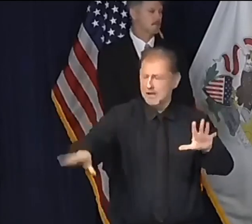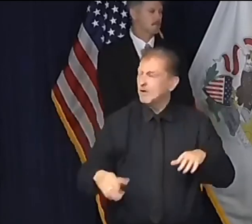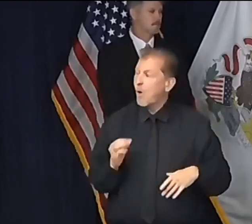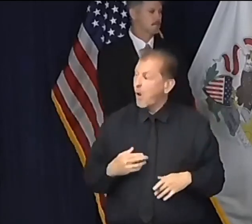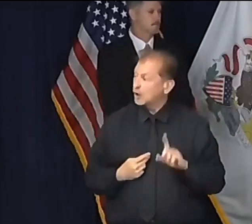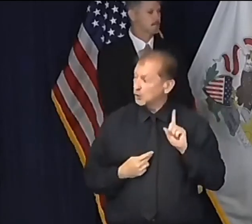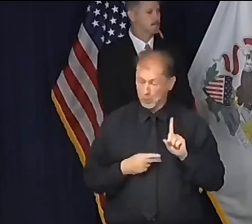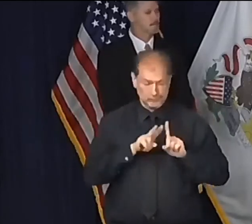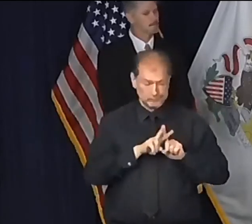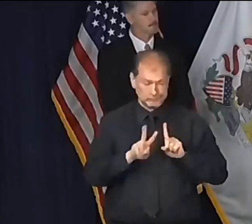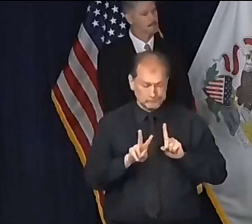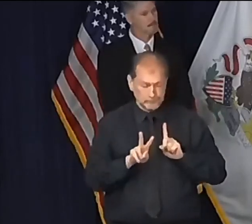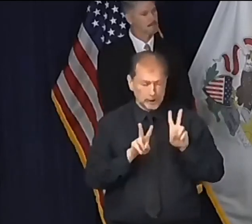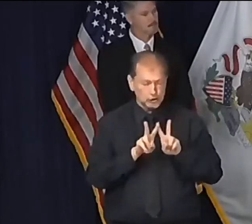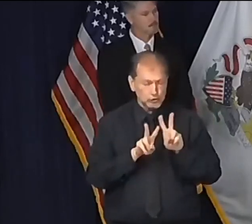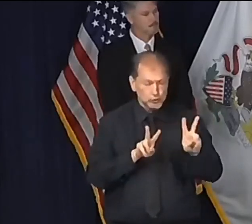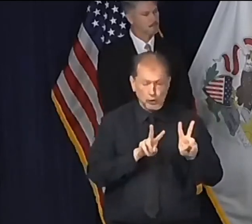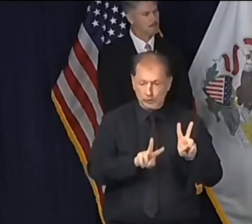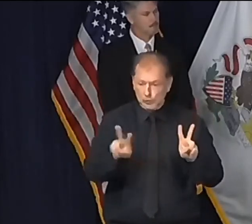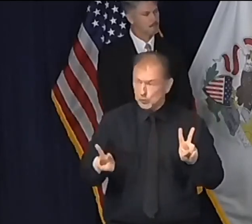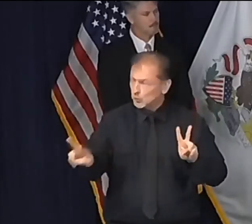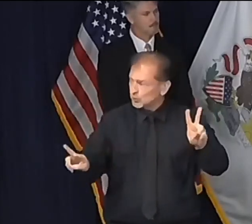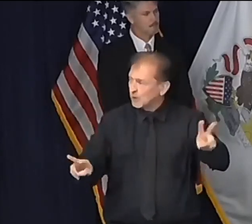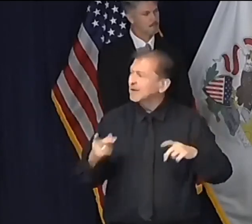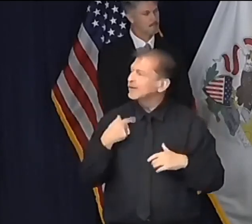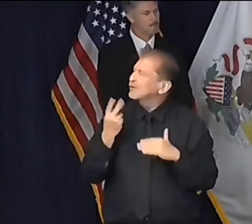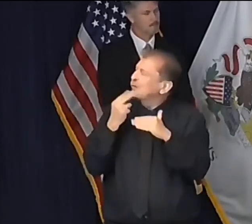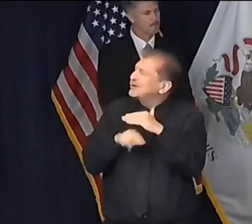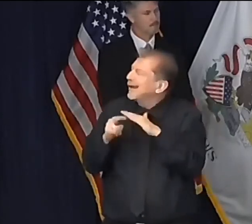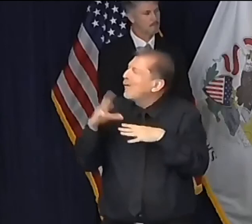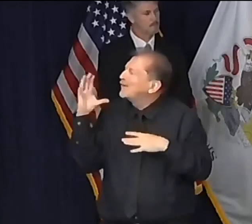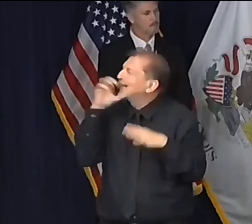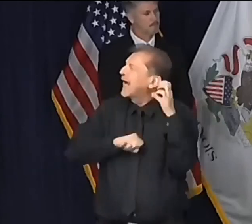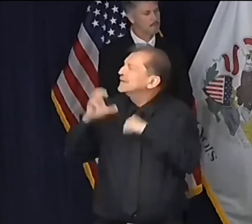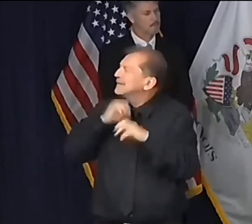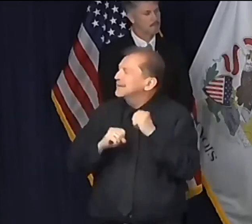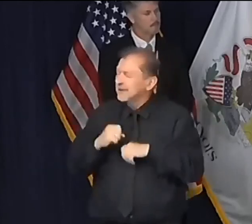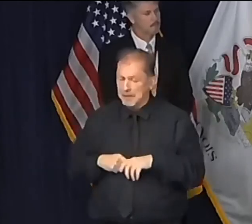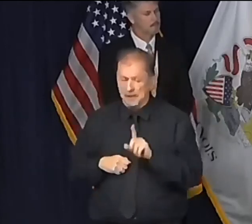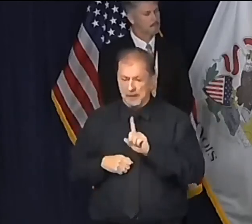hospitalizations, how many ICU beds, how many vents, and unfortunately how many deaths.